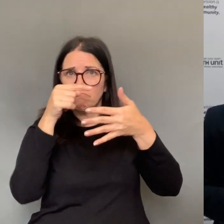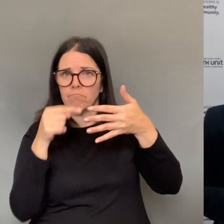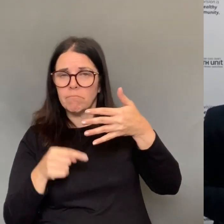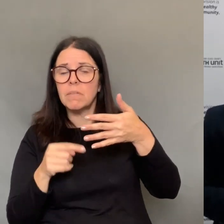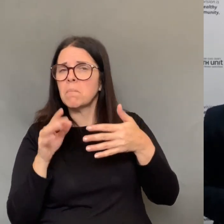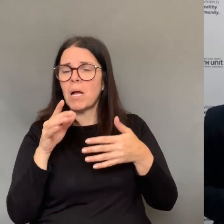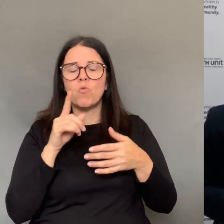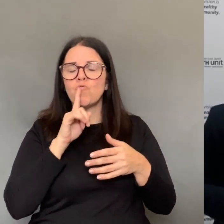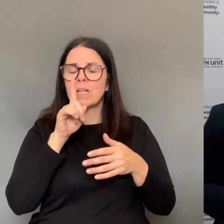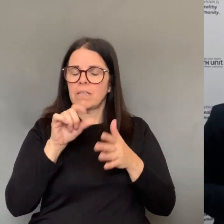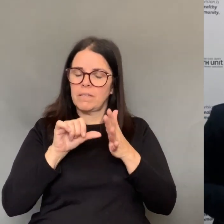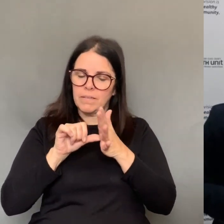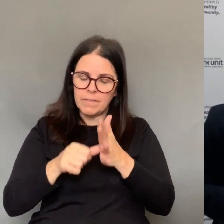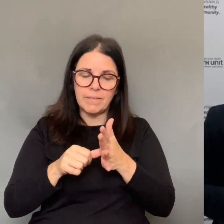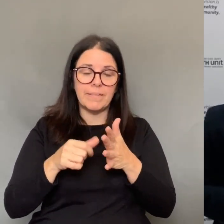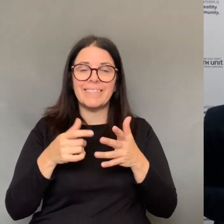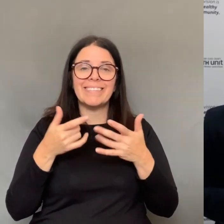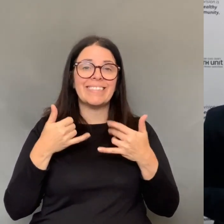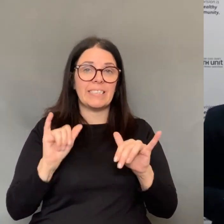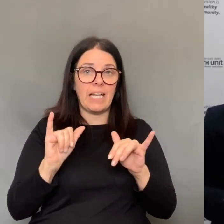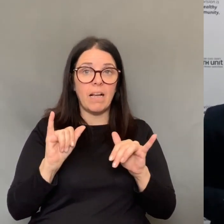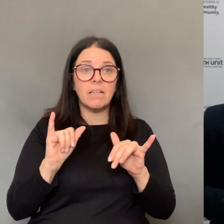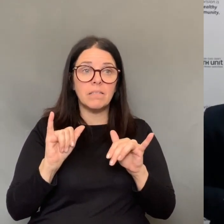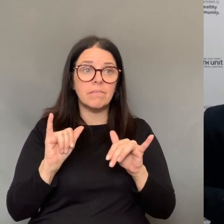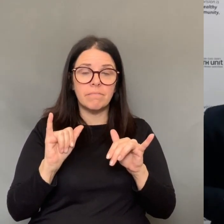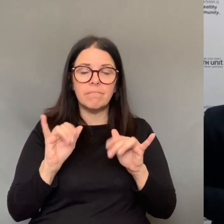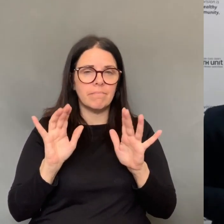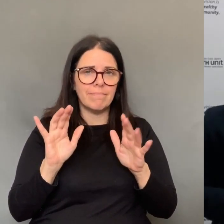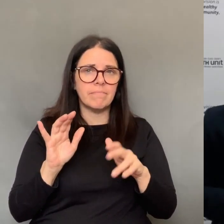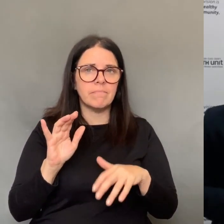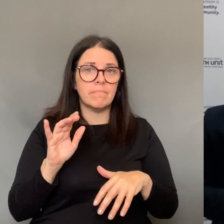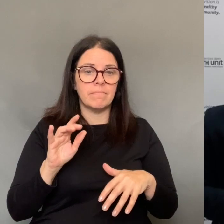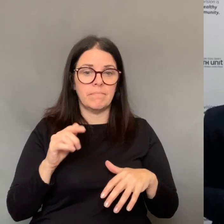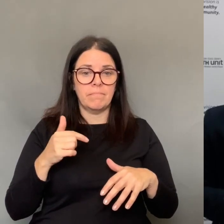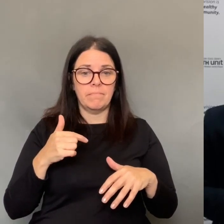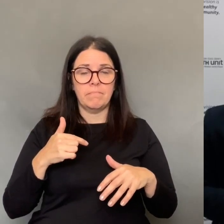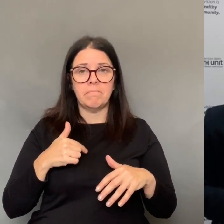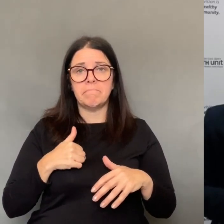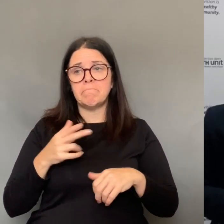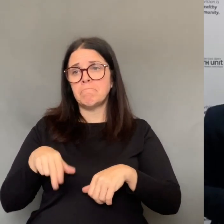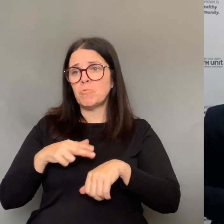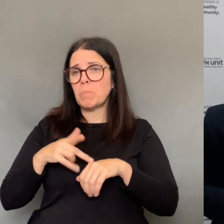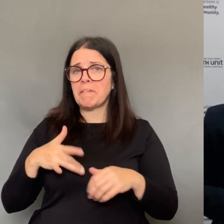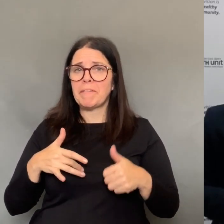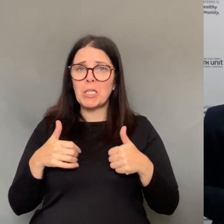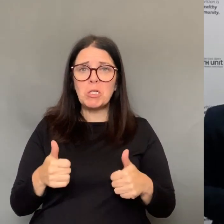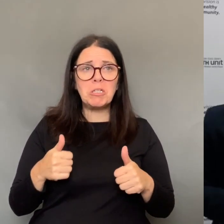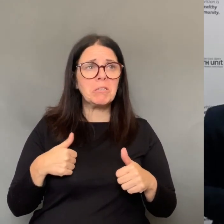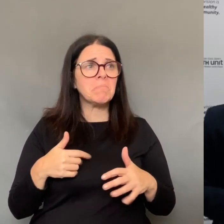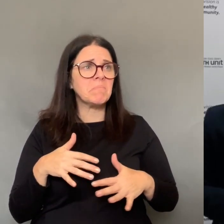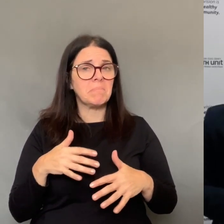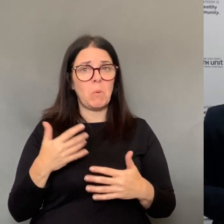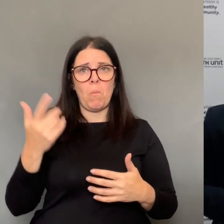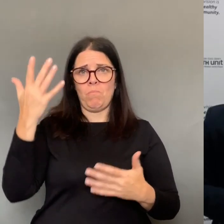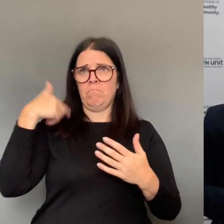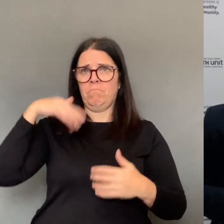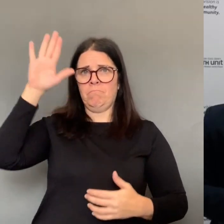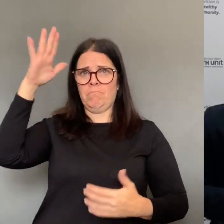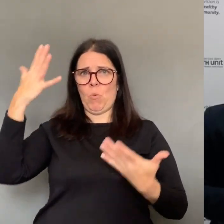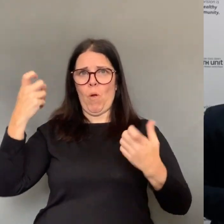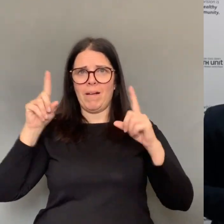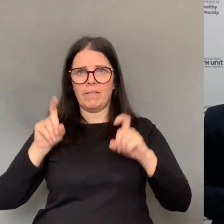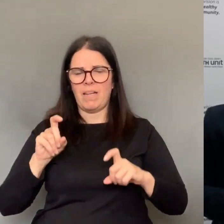I want to get tested, I probably won't get tested. Most of these testing are happening if you are symptomatic, and